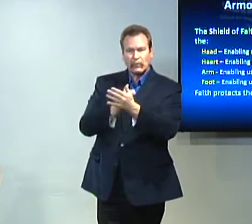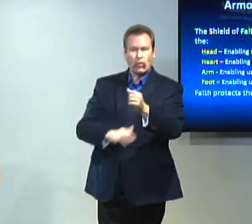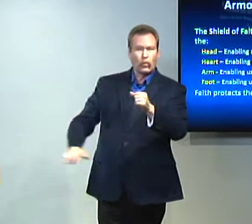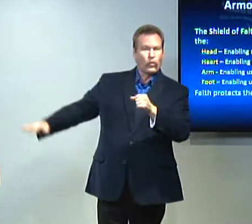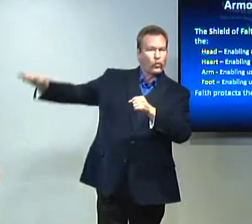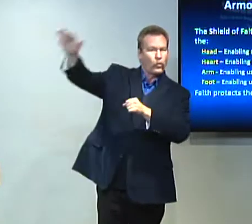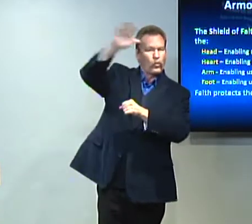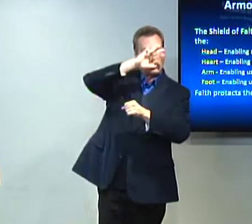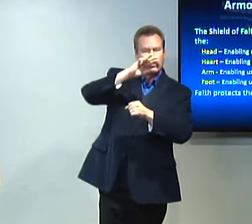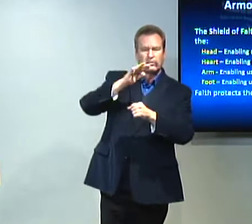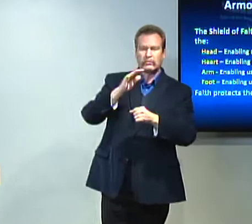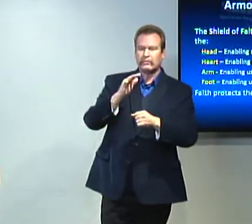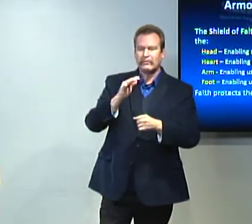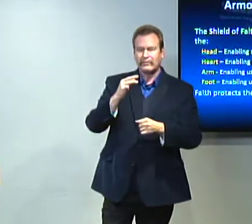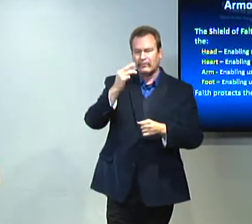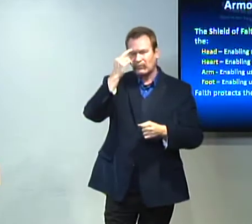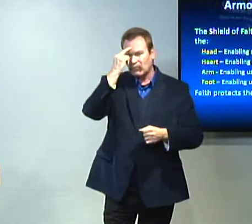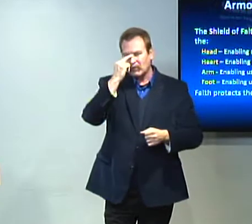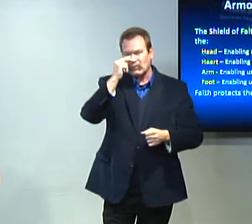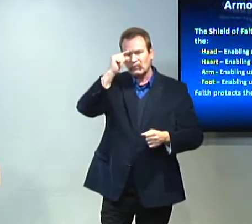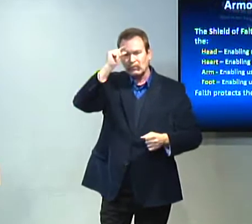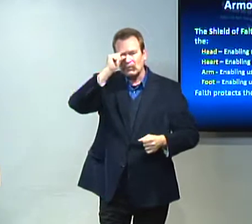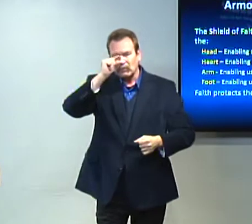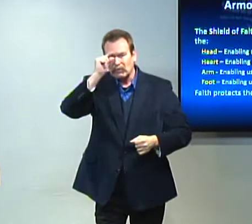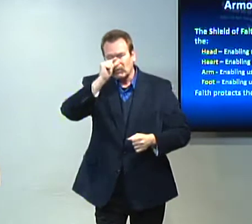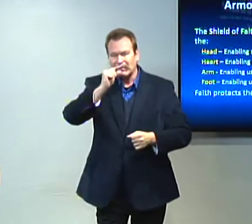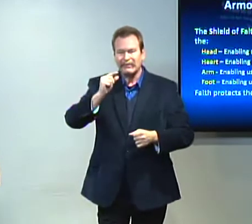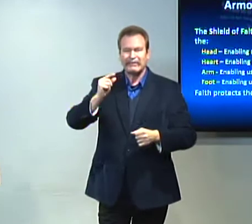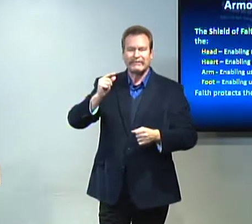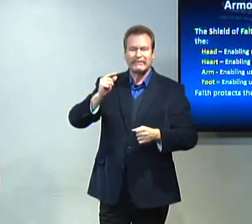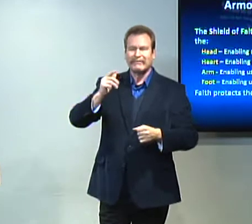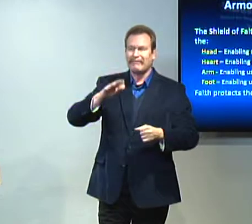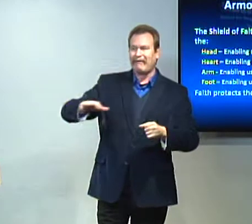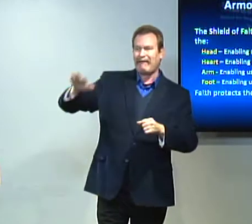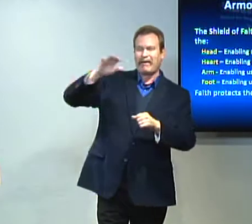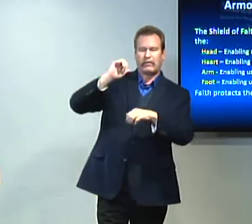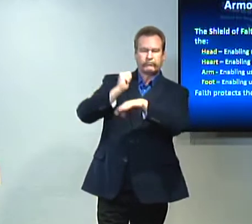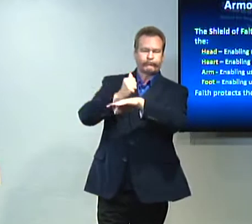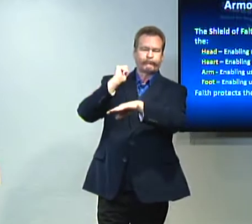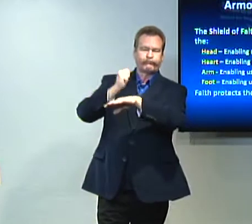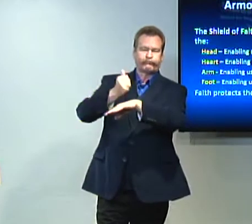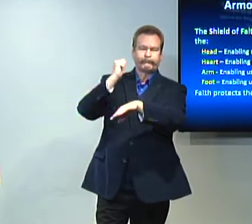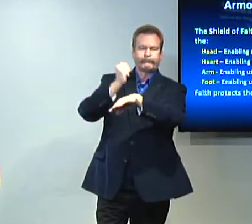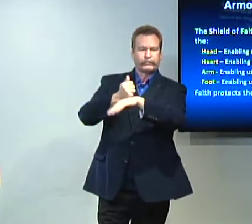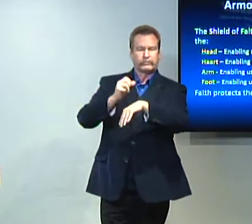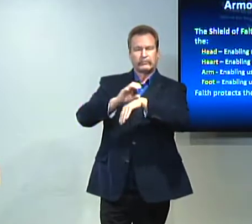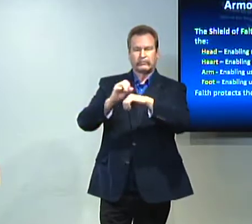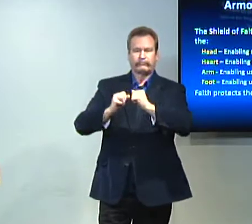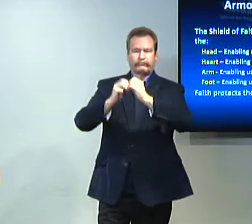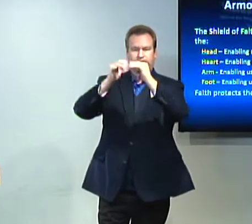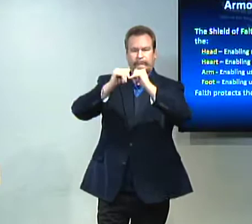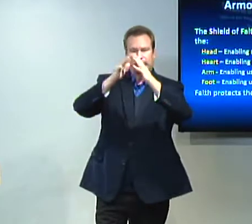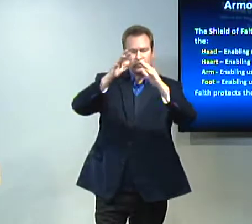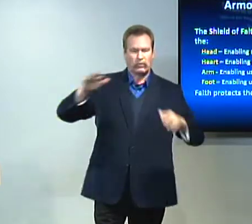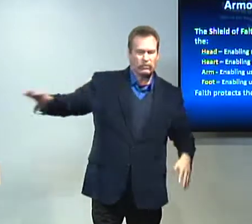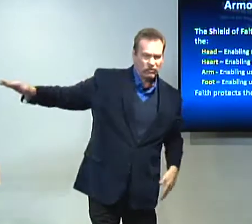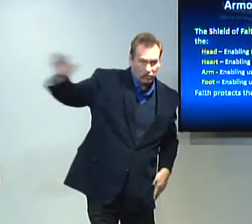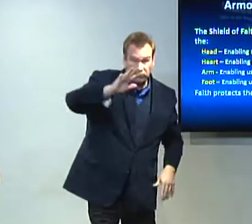converted, and then he began to spread the gospel over the entire Roman and Greek, the world at the time. And churches became